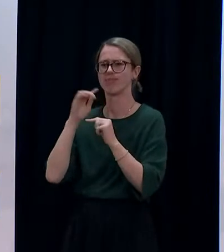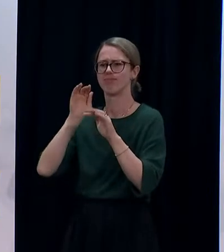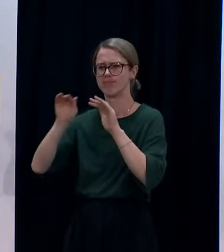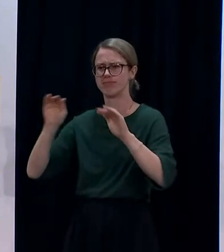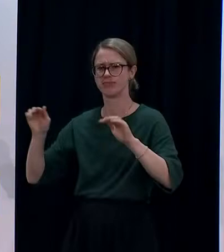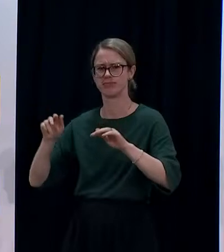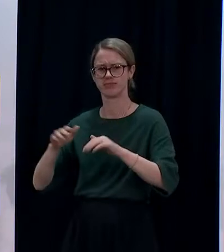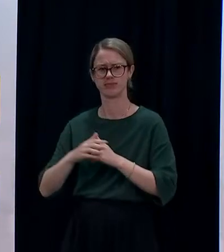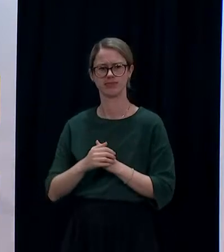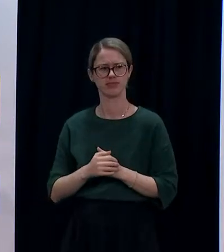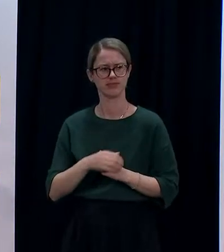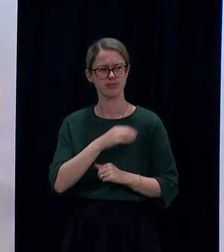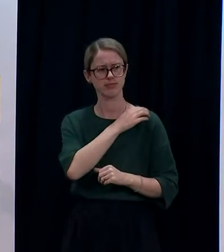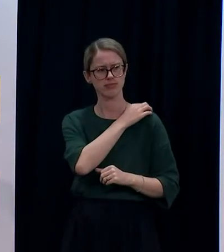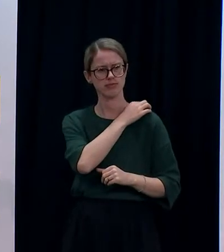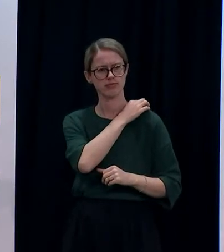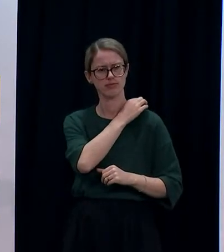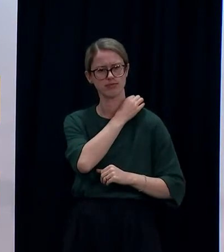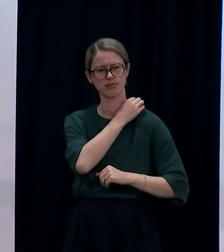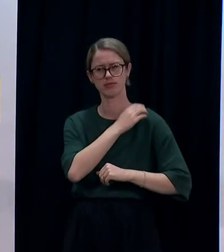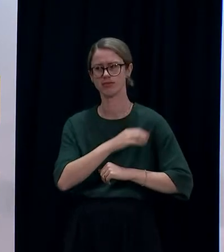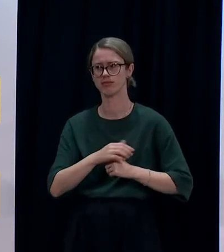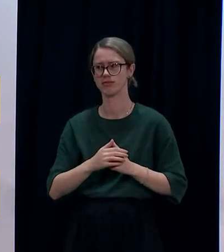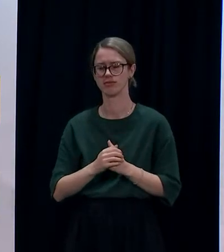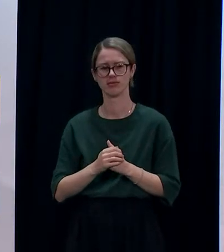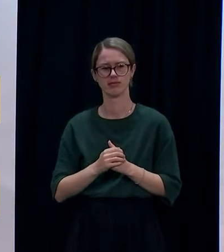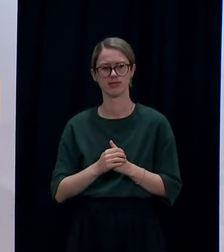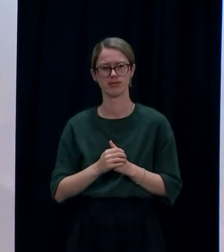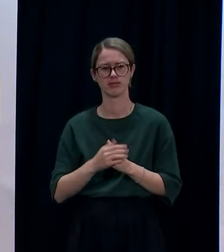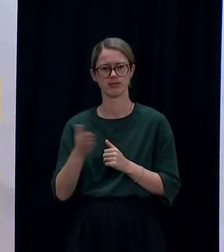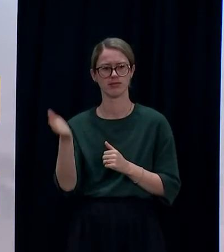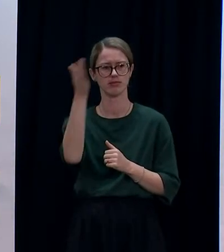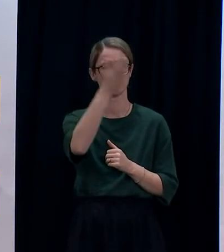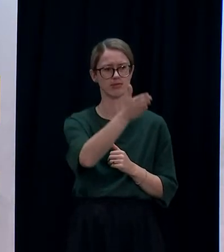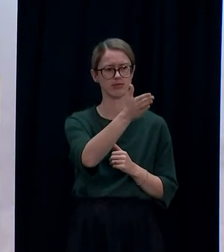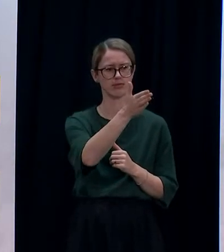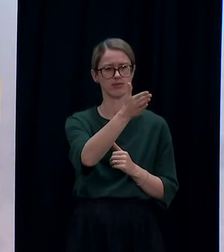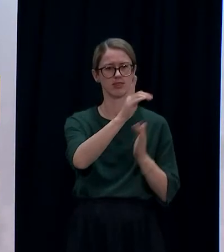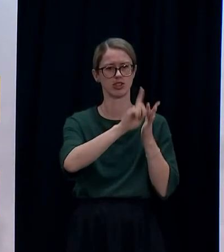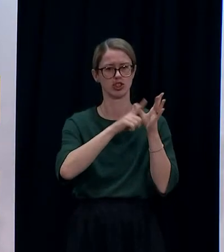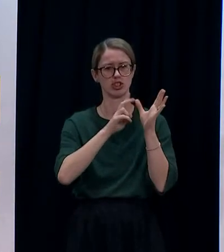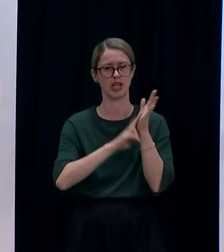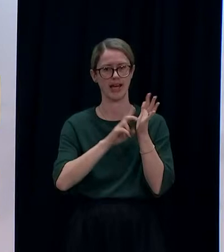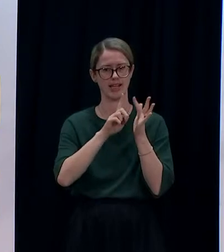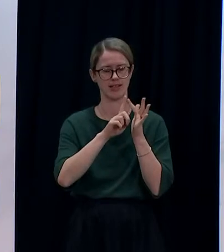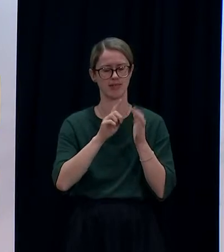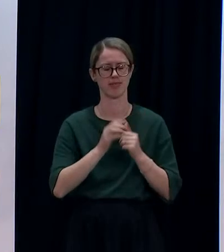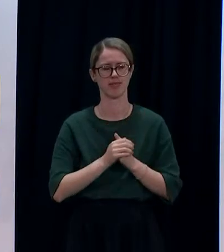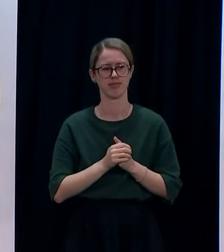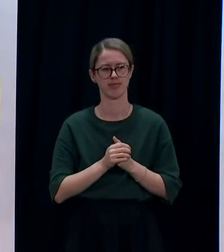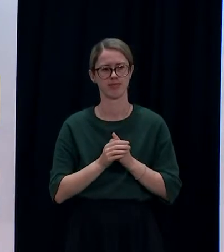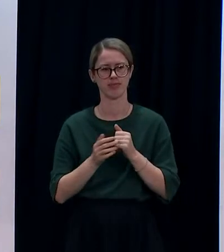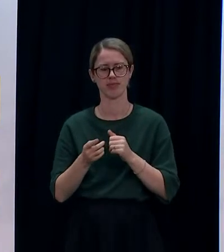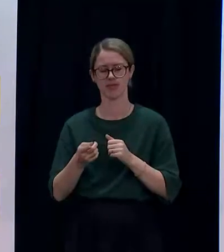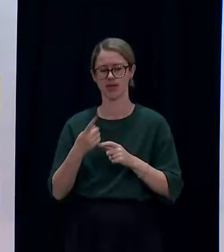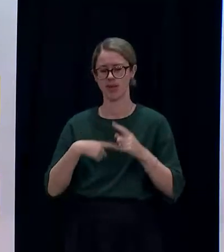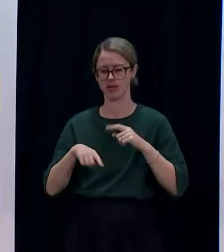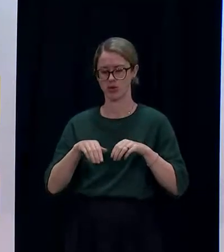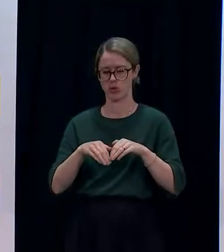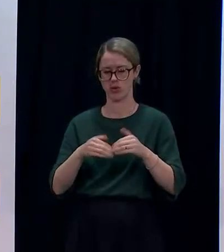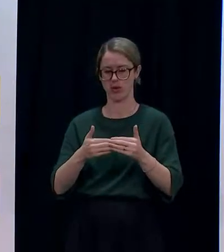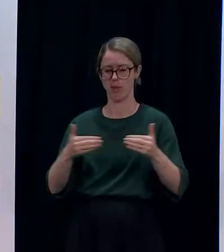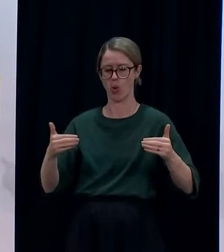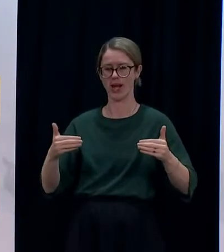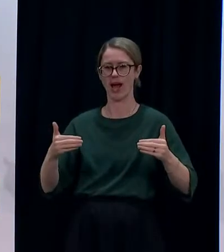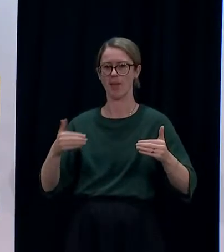publicly. Jane. Sorry, just a couple of questions for colleagues. Sorry, Jane. Coming back to the testing at the border, what